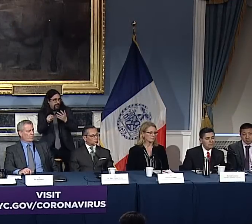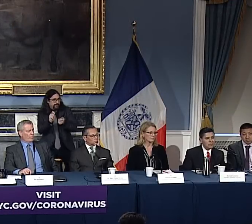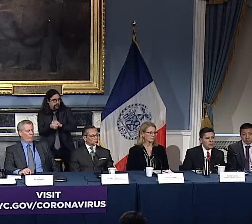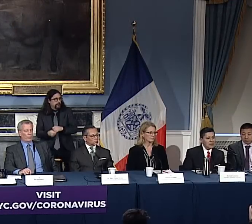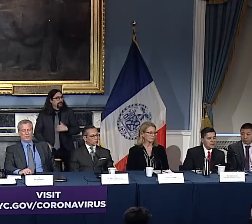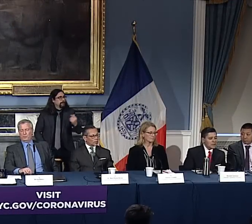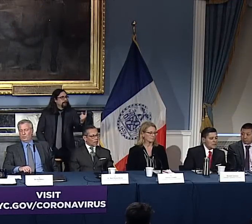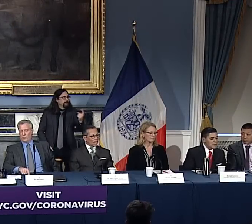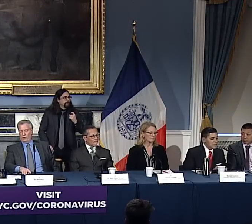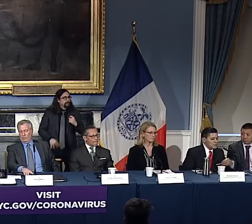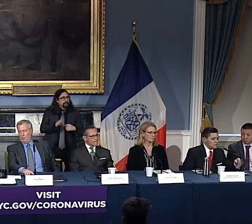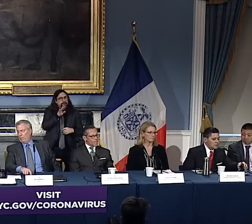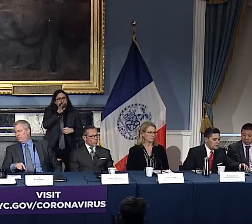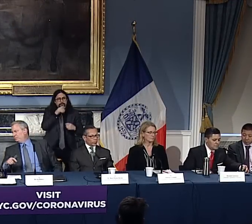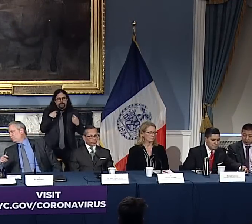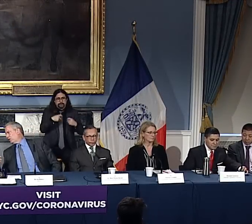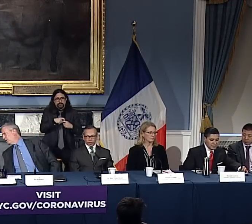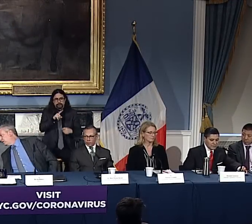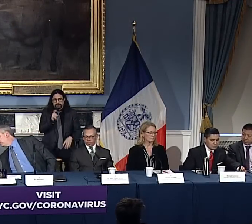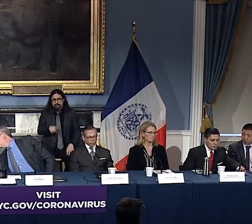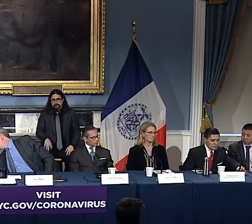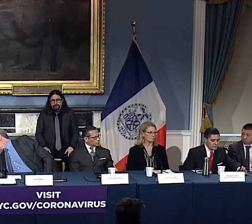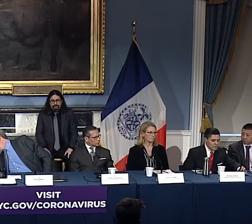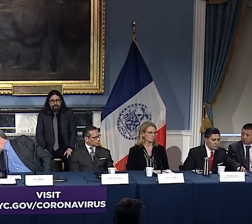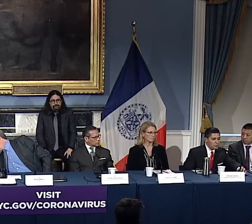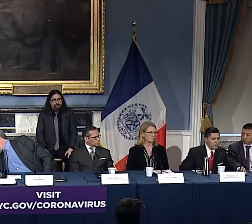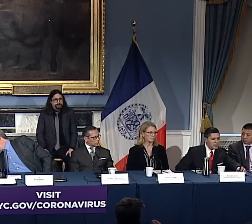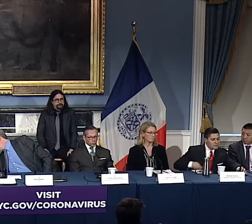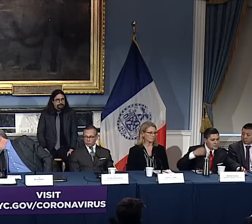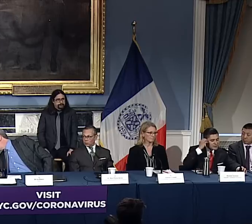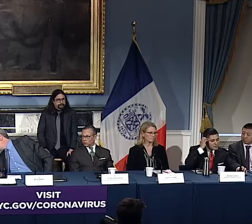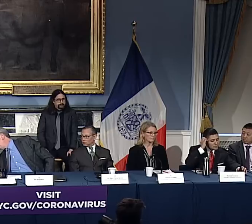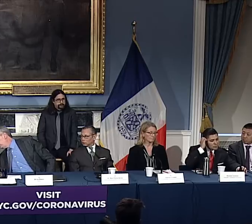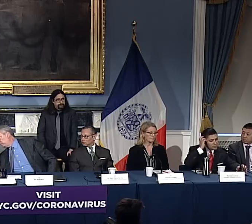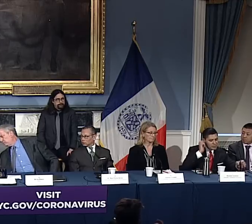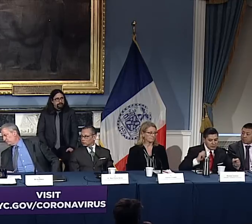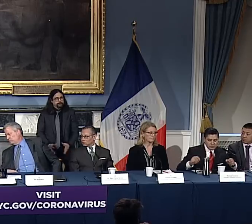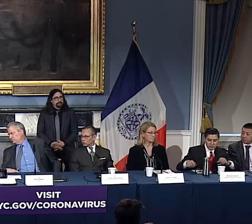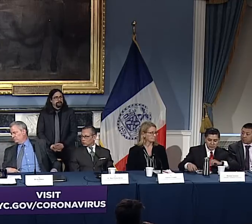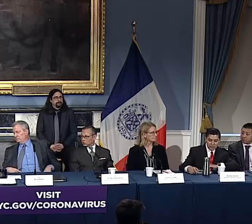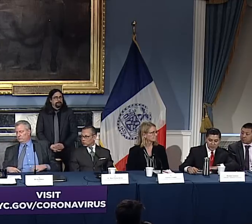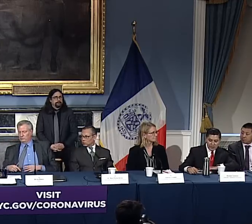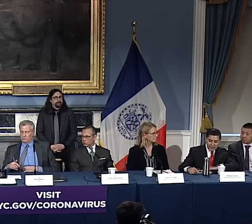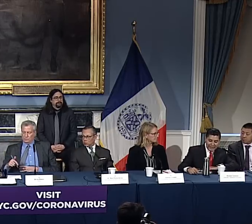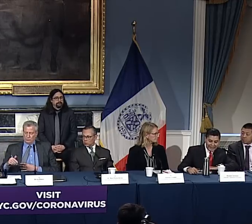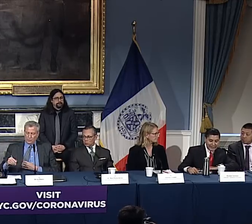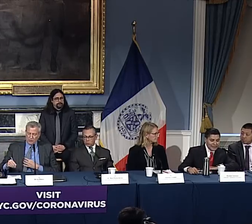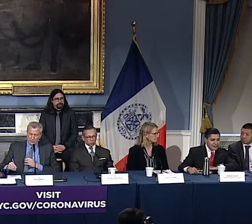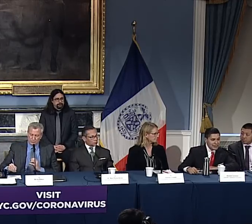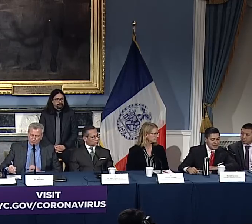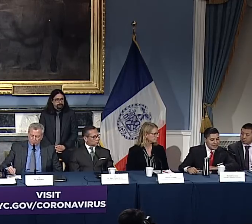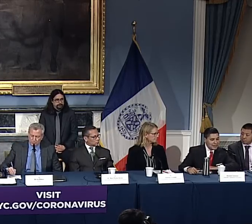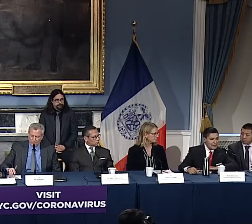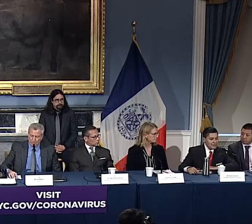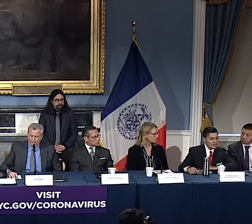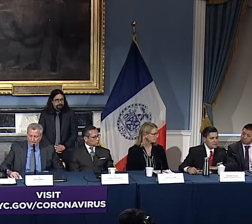en español? Sí, las escuelas públicas, como había dicho el señor